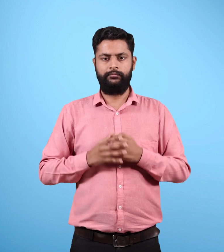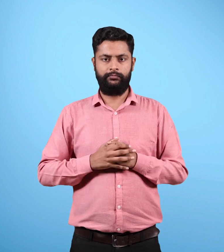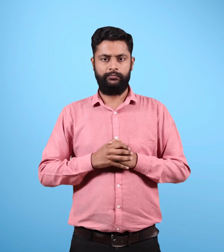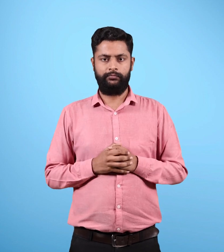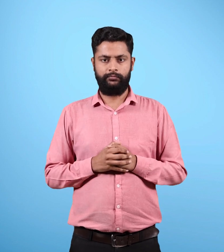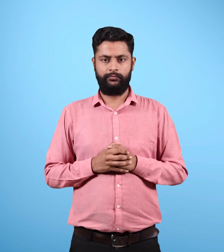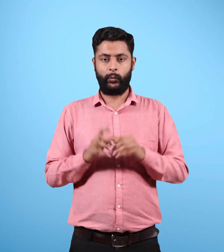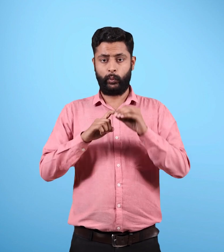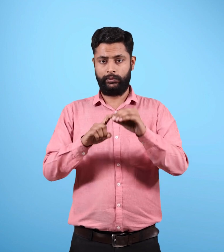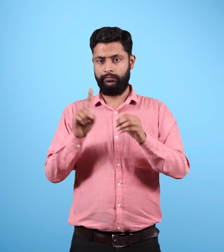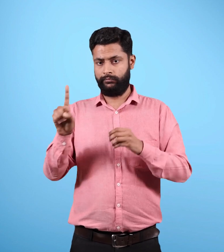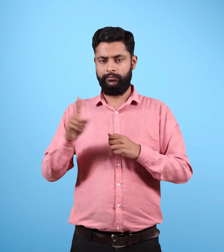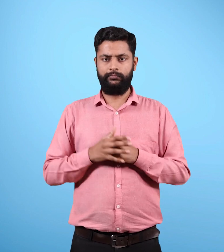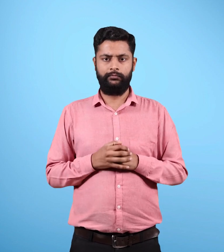Exercises. 1.